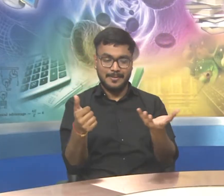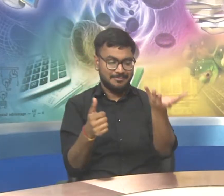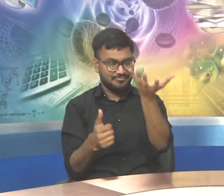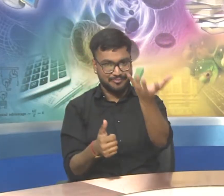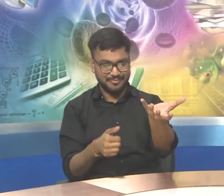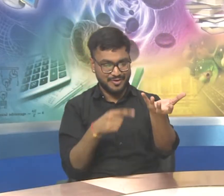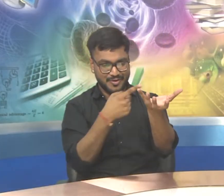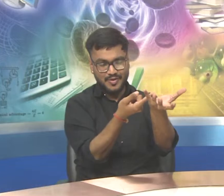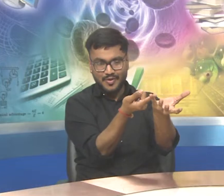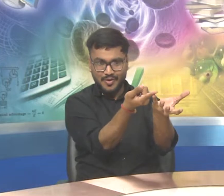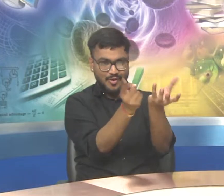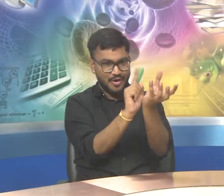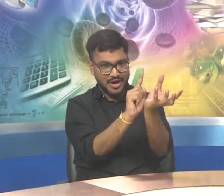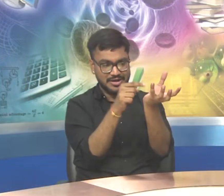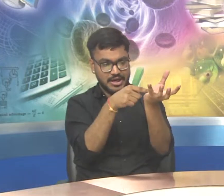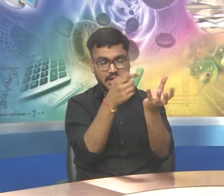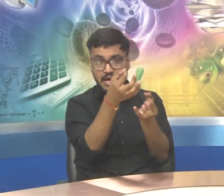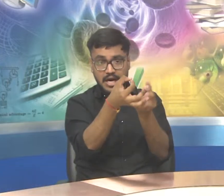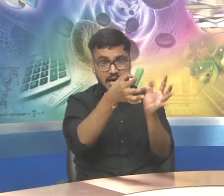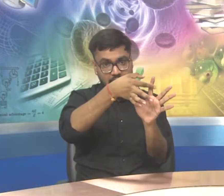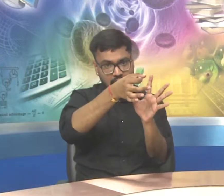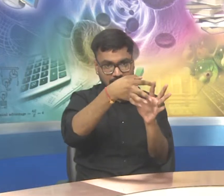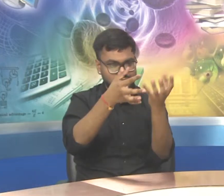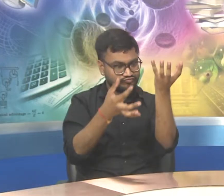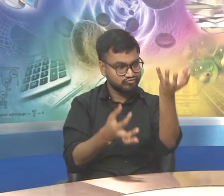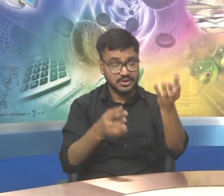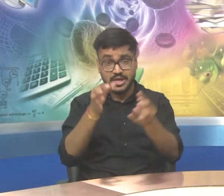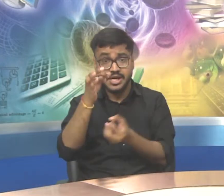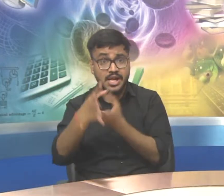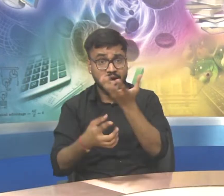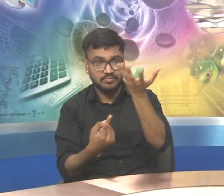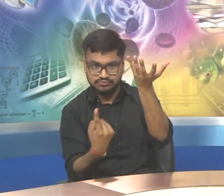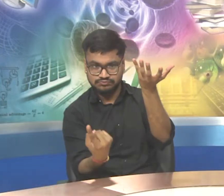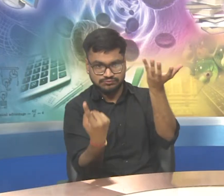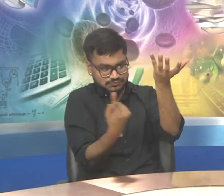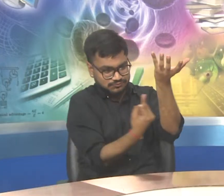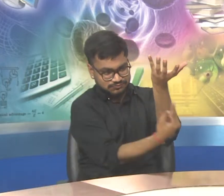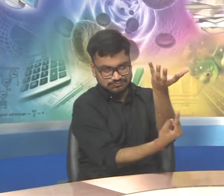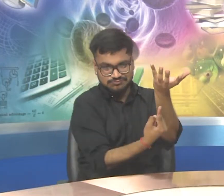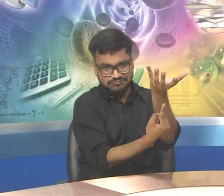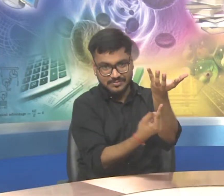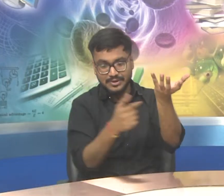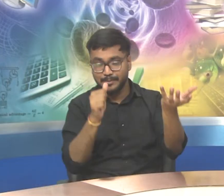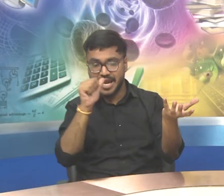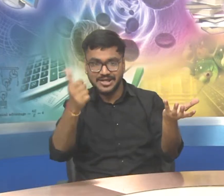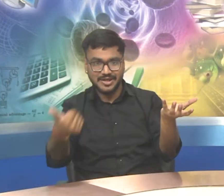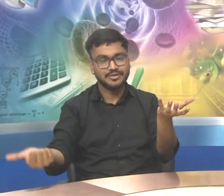salt remains as a solid on the bottom.